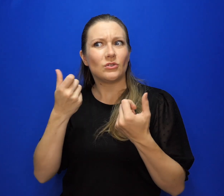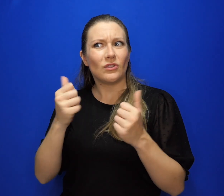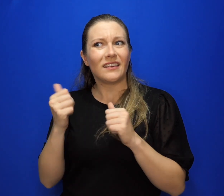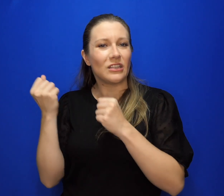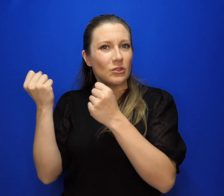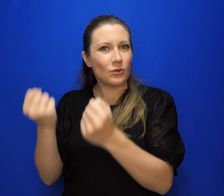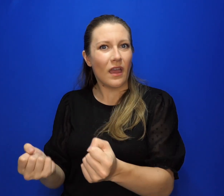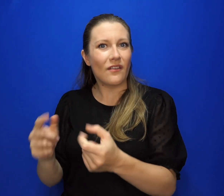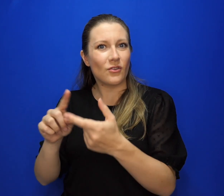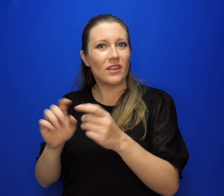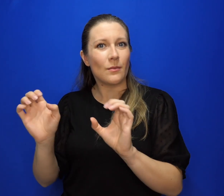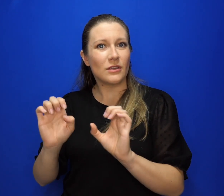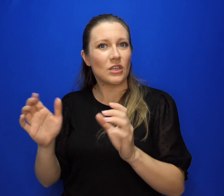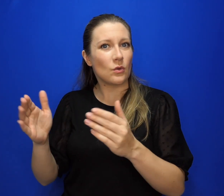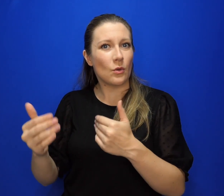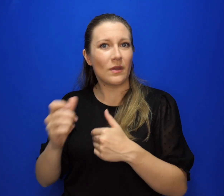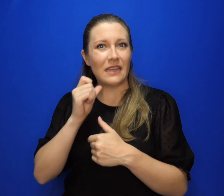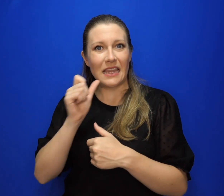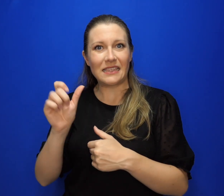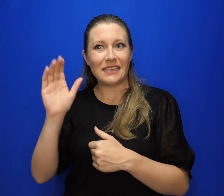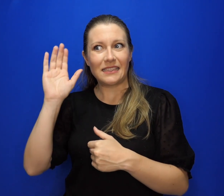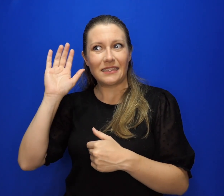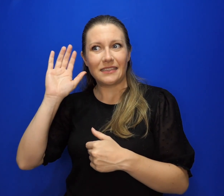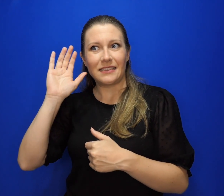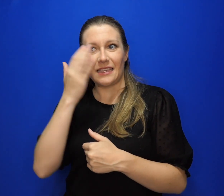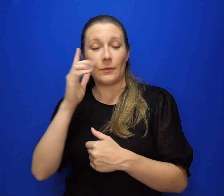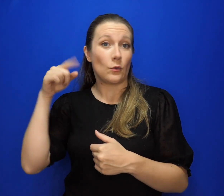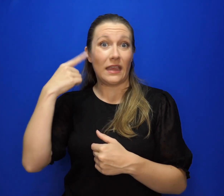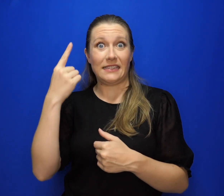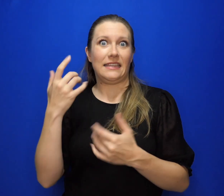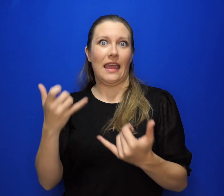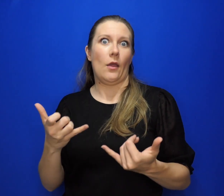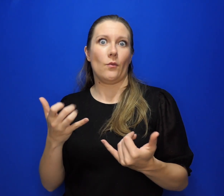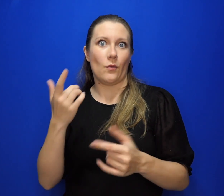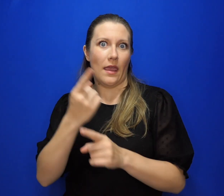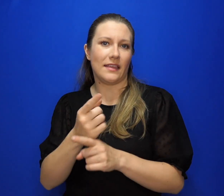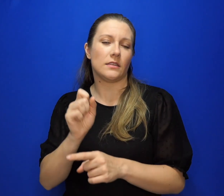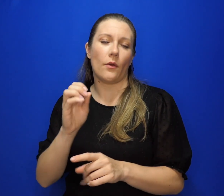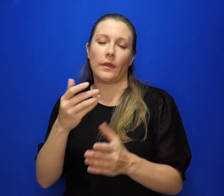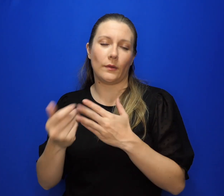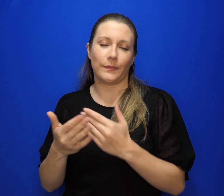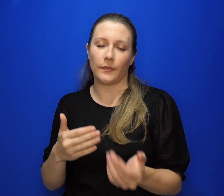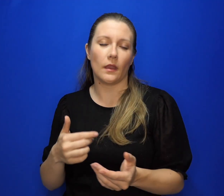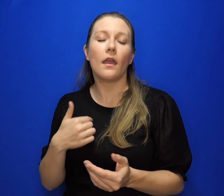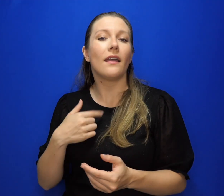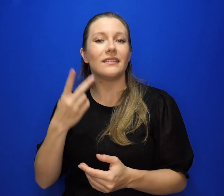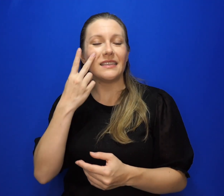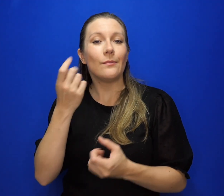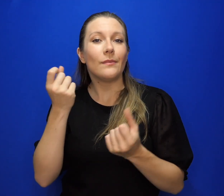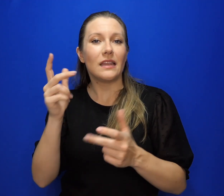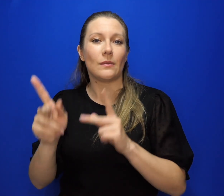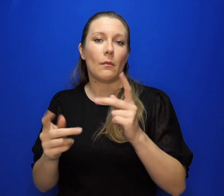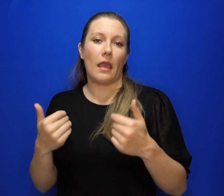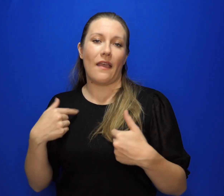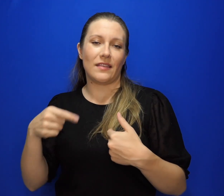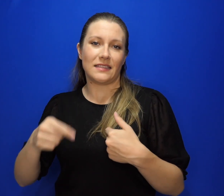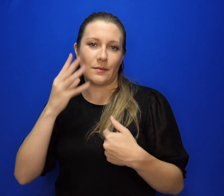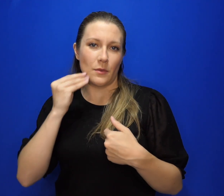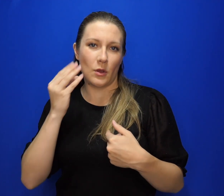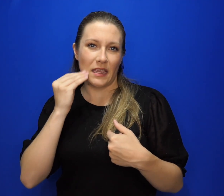room doesn't seem crazy all of a sudden. You know what I mean? Right. Anyway, I've just seen so many people have these experiences that I'm aware of where they